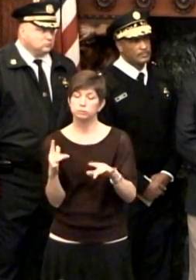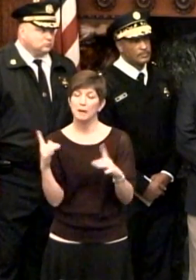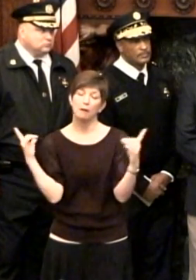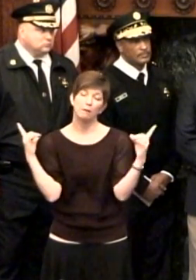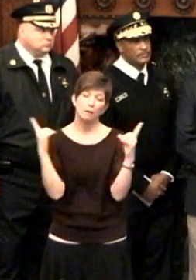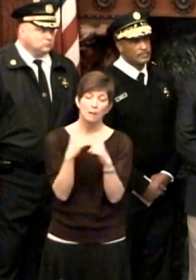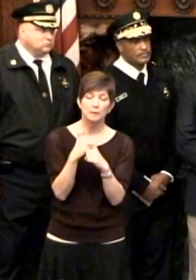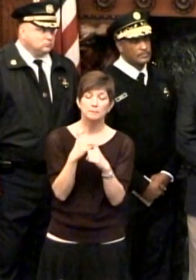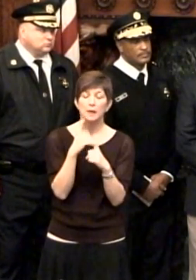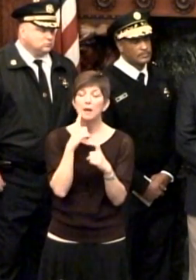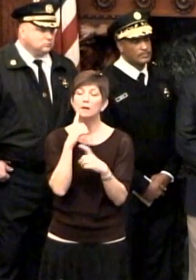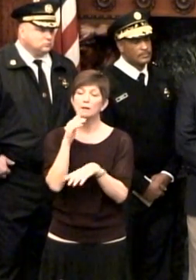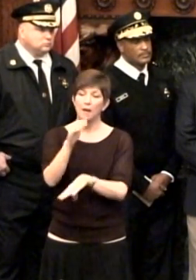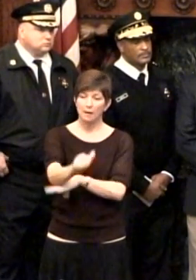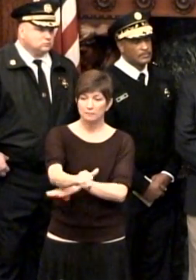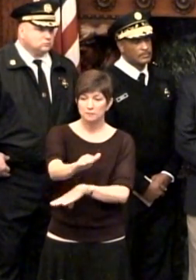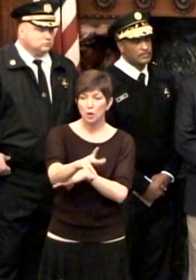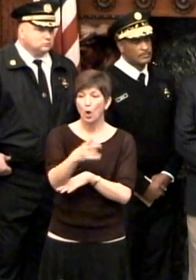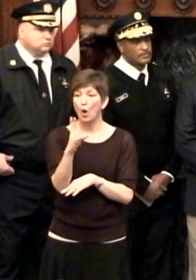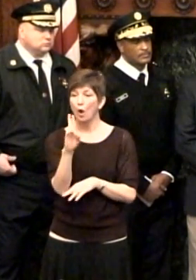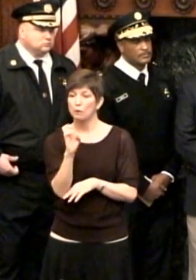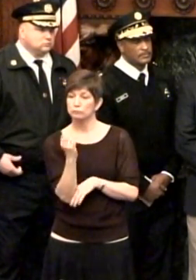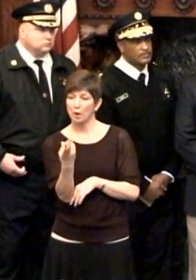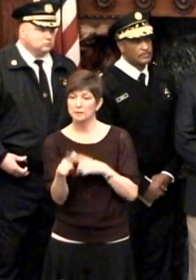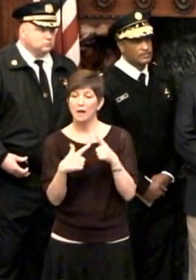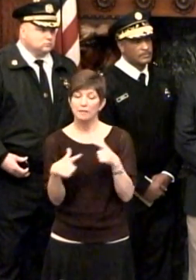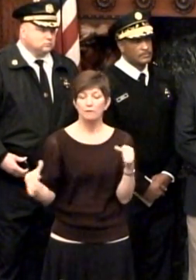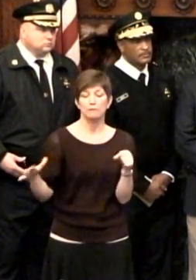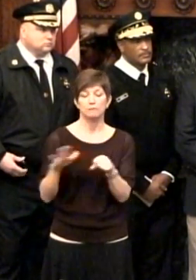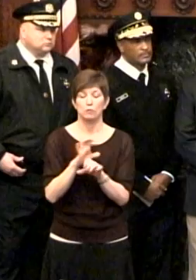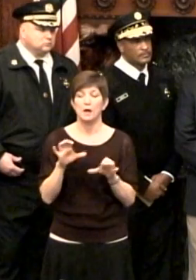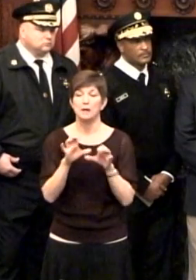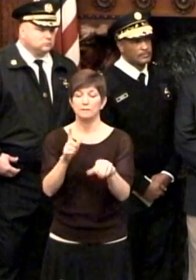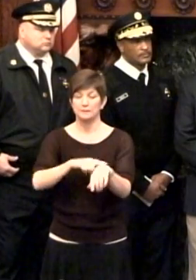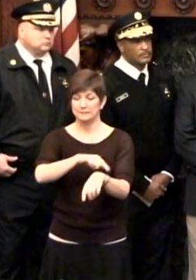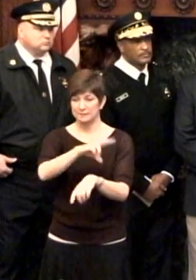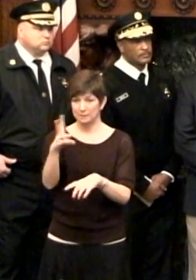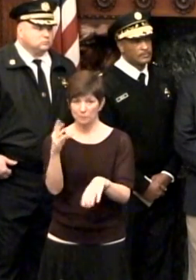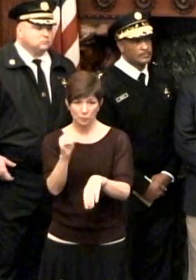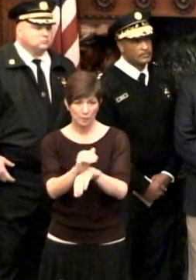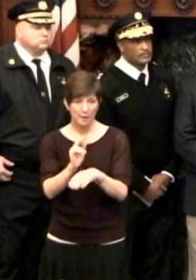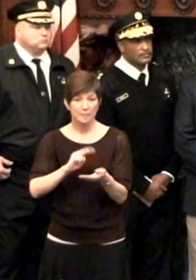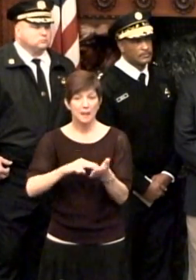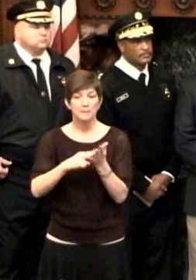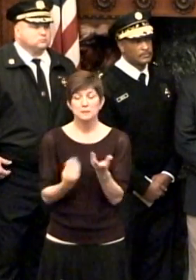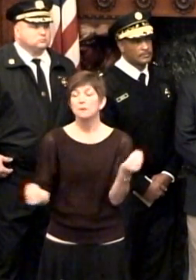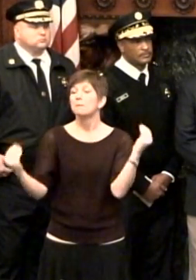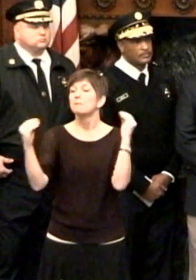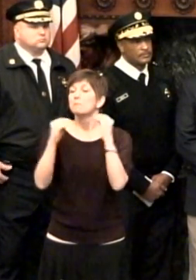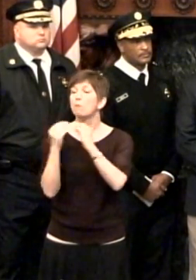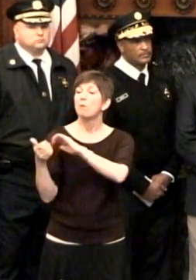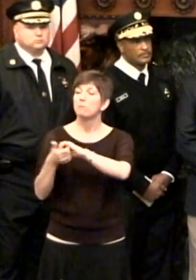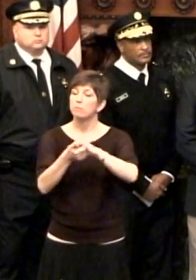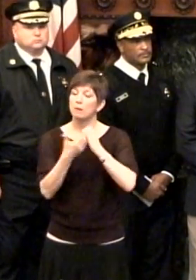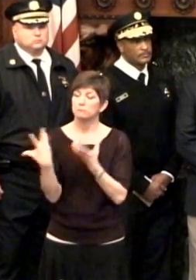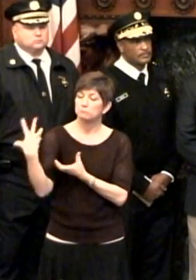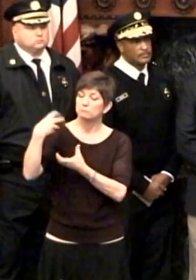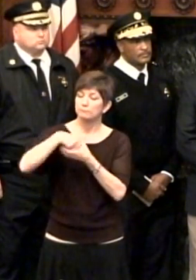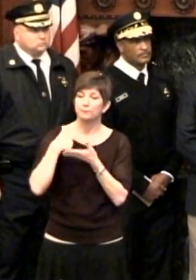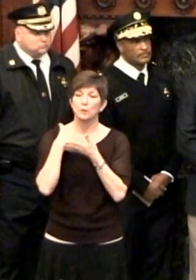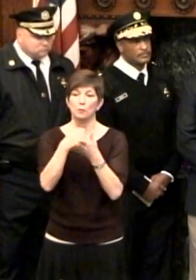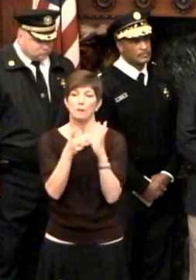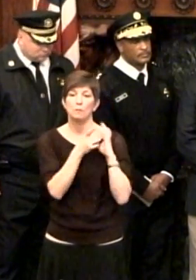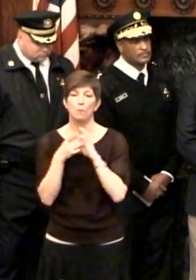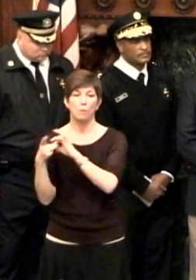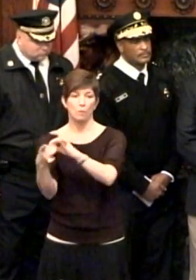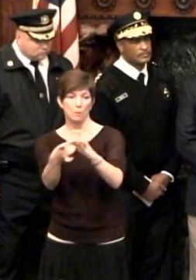complicated PM rush. And then we'll move to a full activation at 6 o'clock tonight, so that brings in even more partners to help us